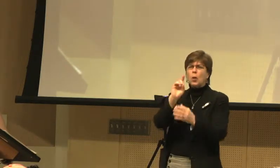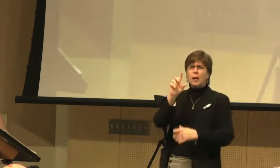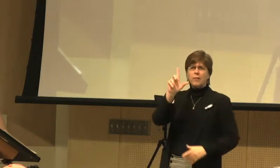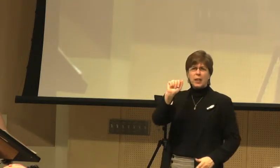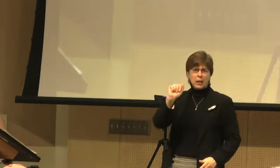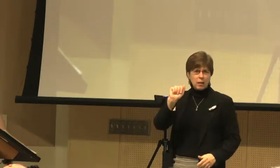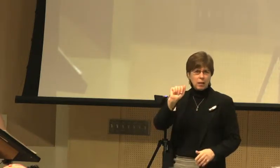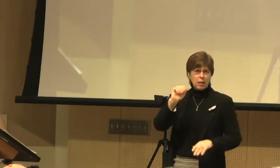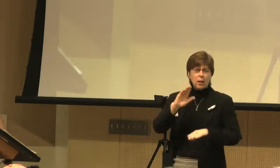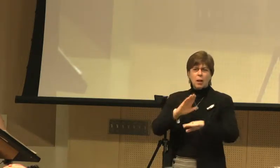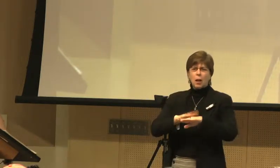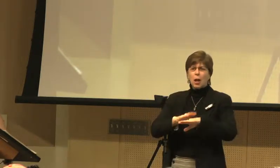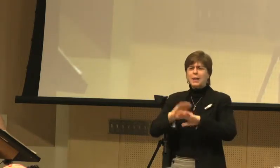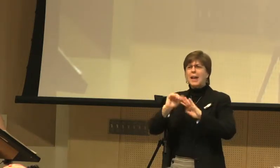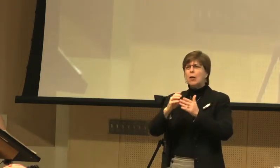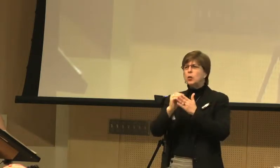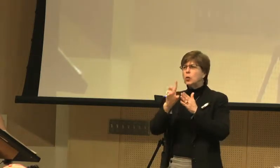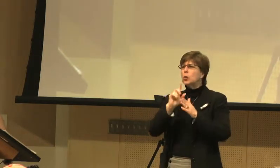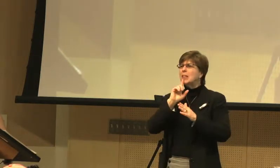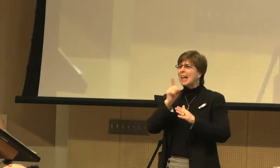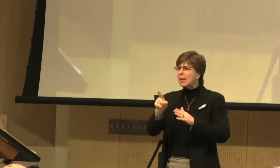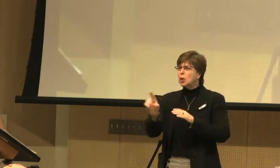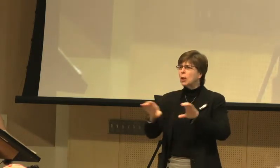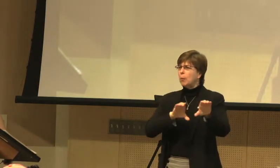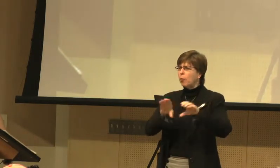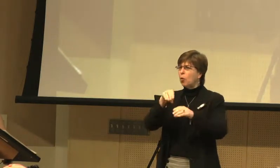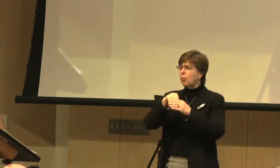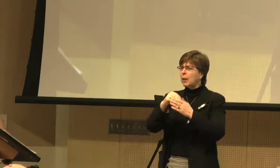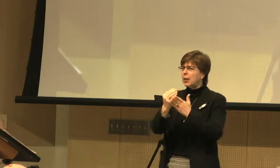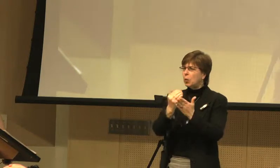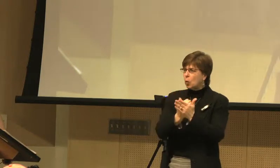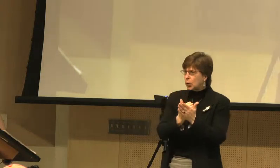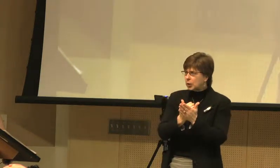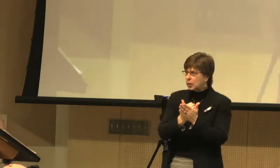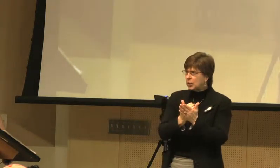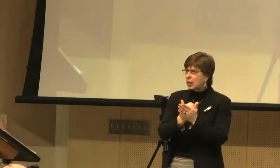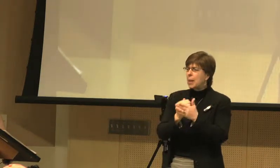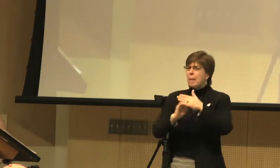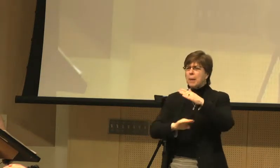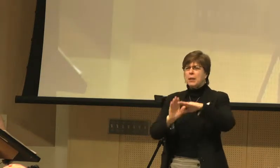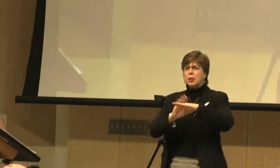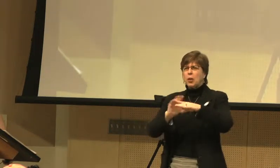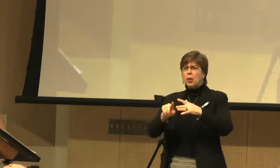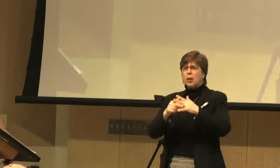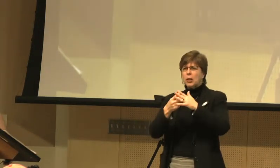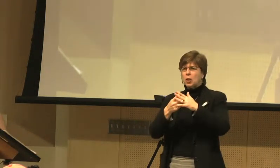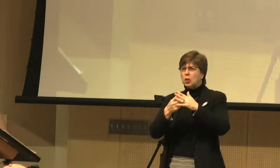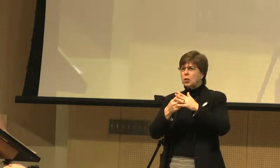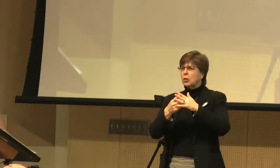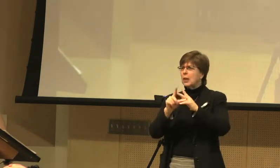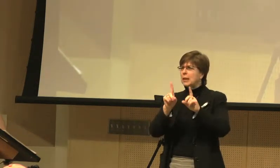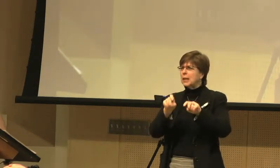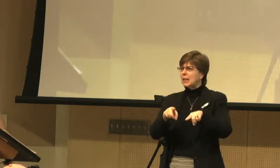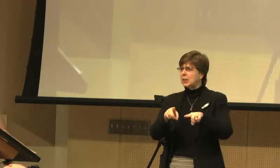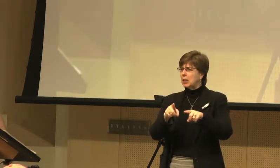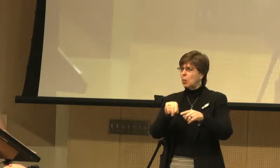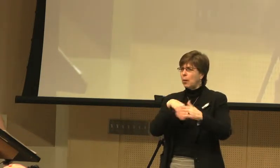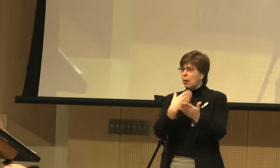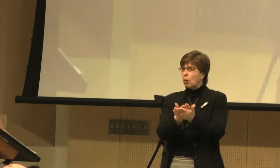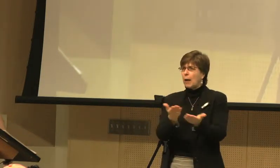lot of data on how students actually performed in courses based on the initial testing from the last